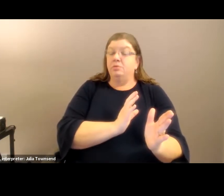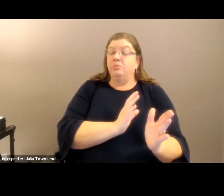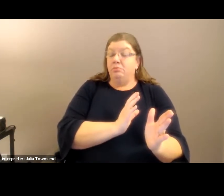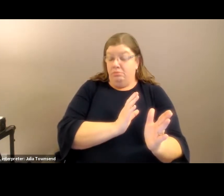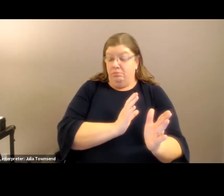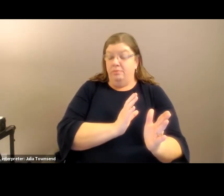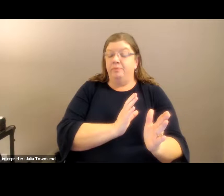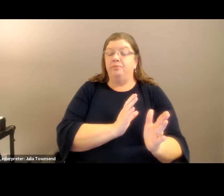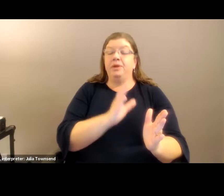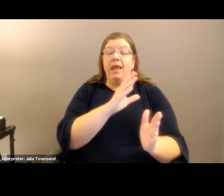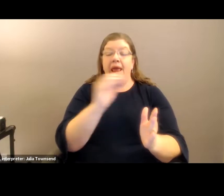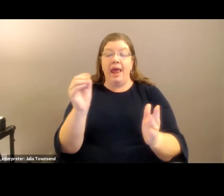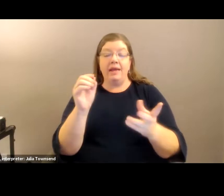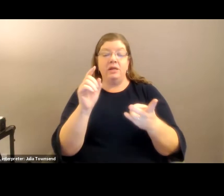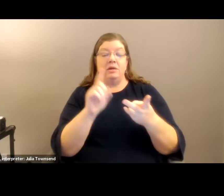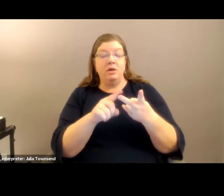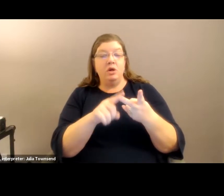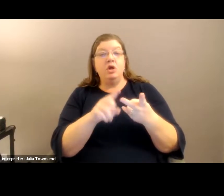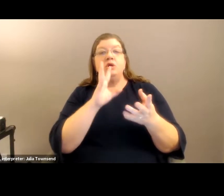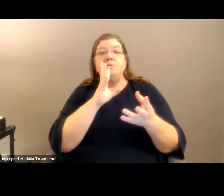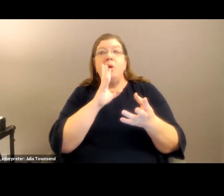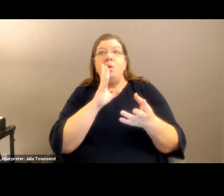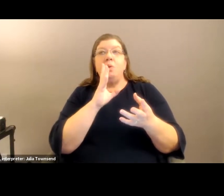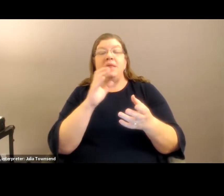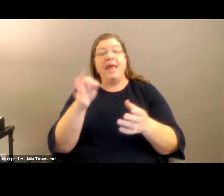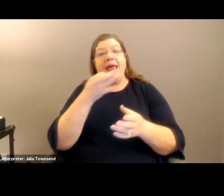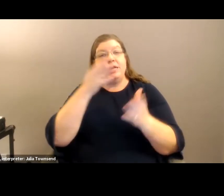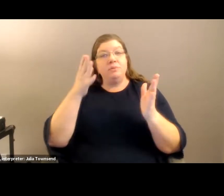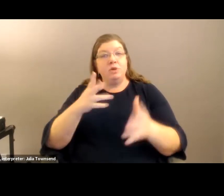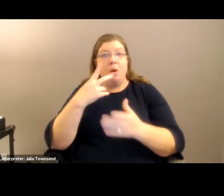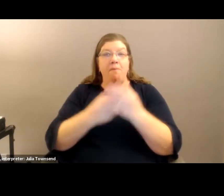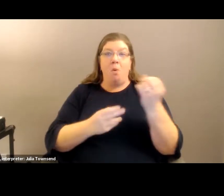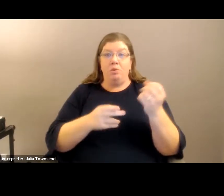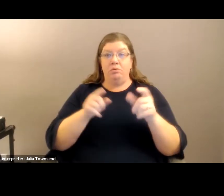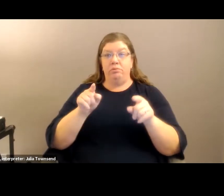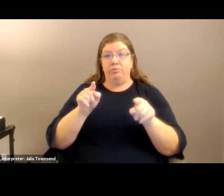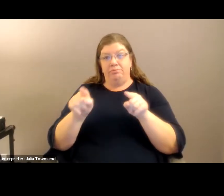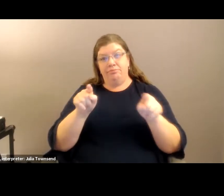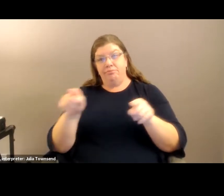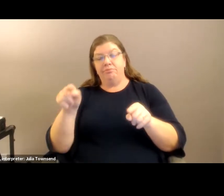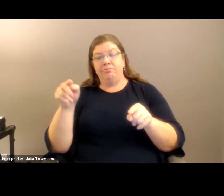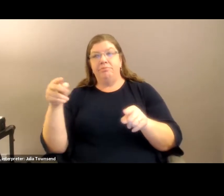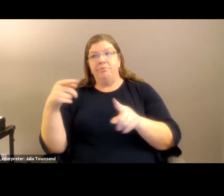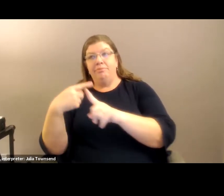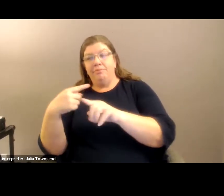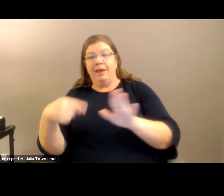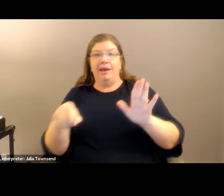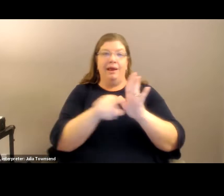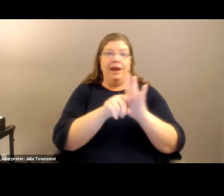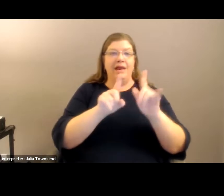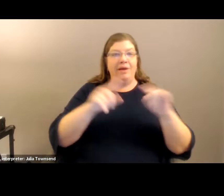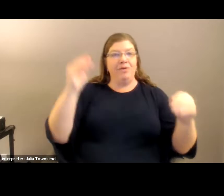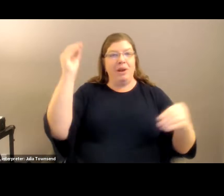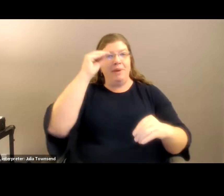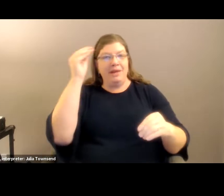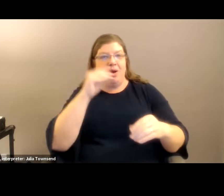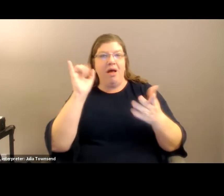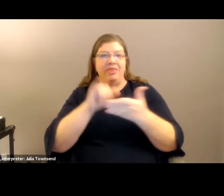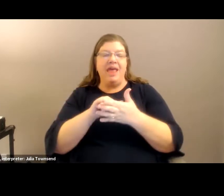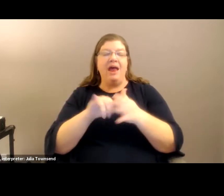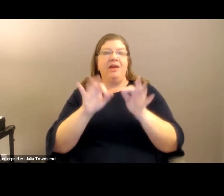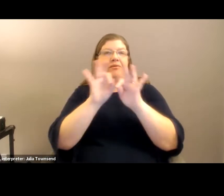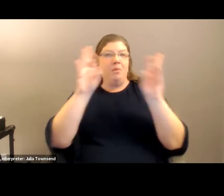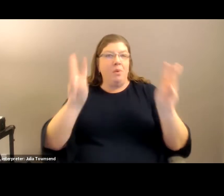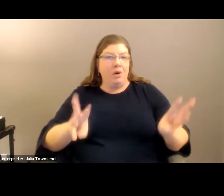State Board, and we spoke with experts on both sides and had differing opinions on the framework.